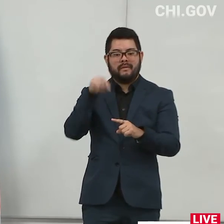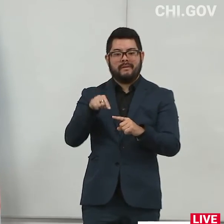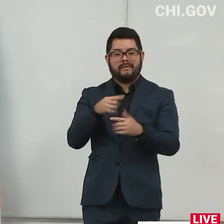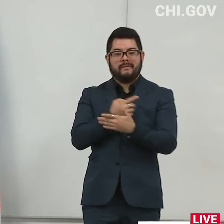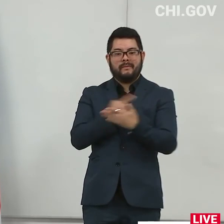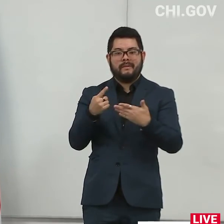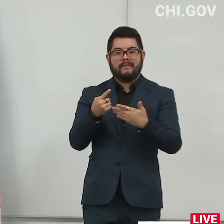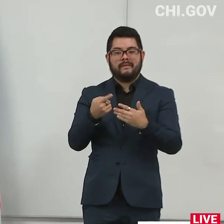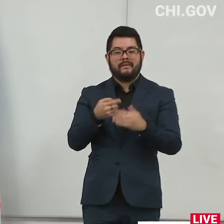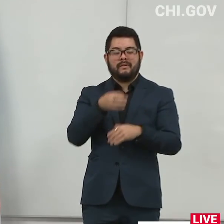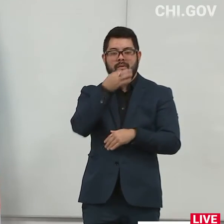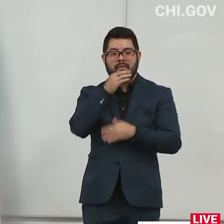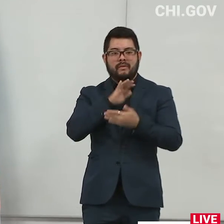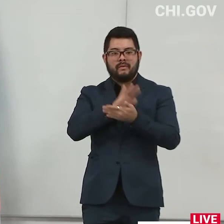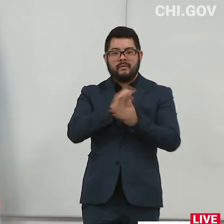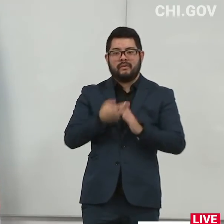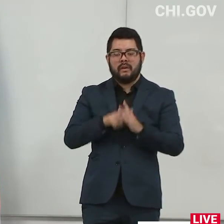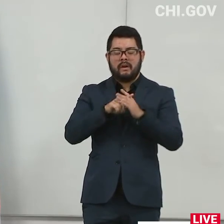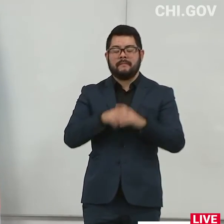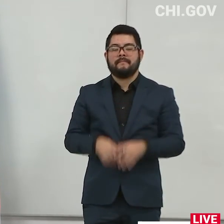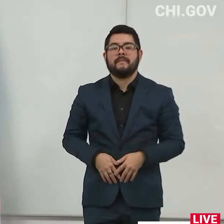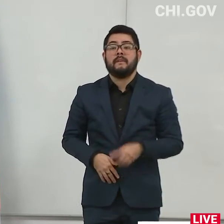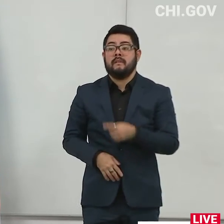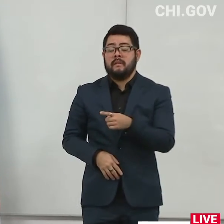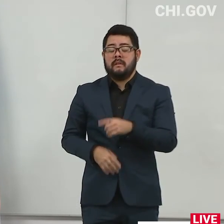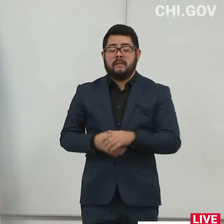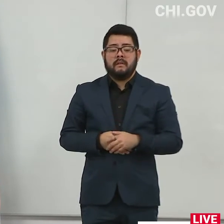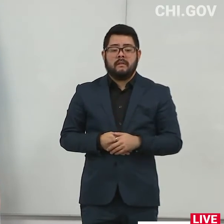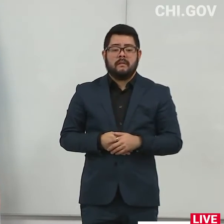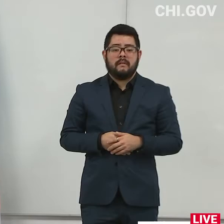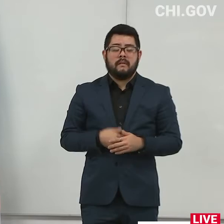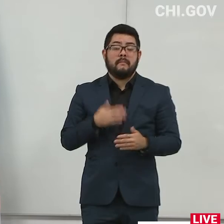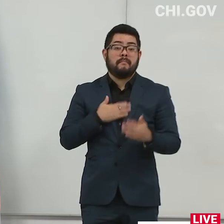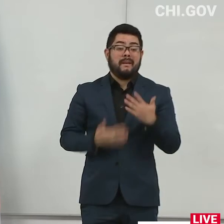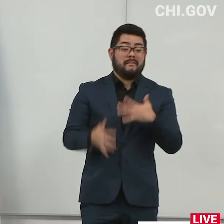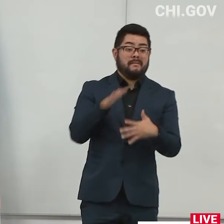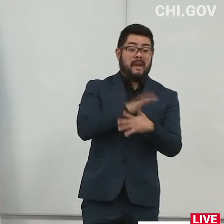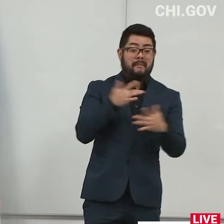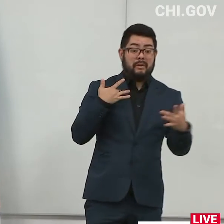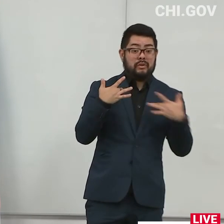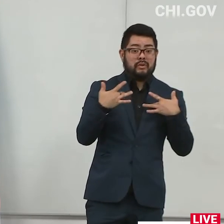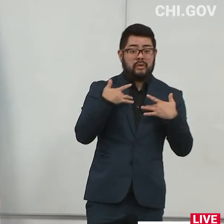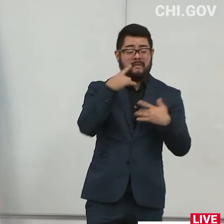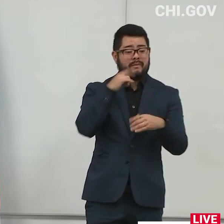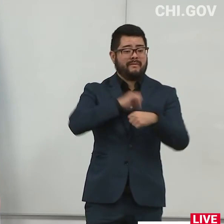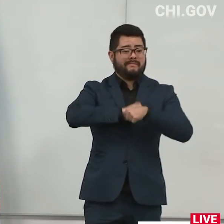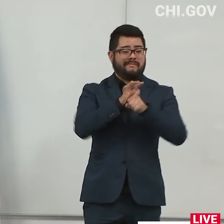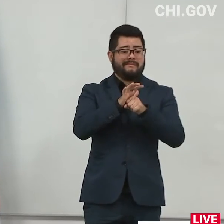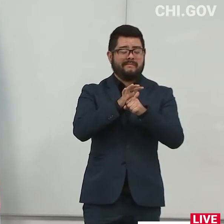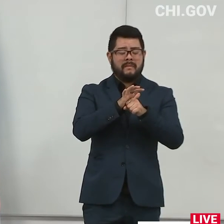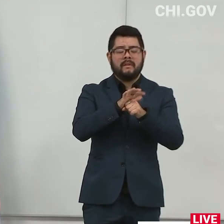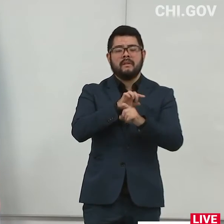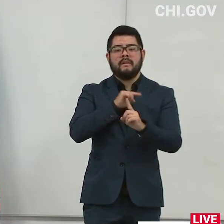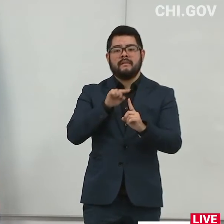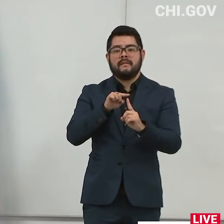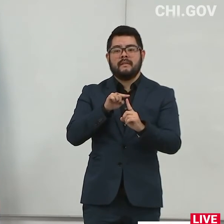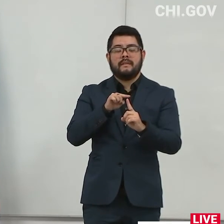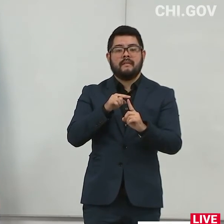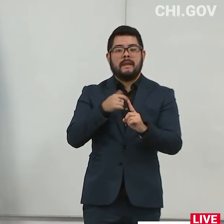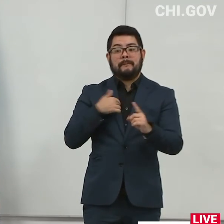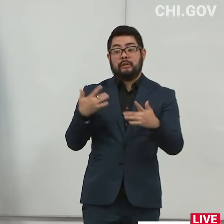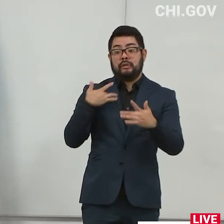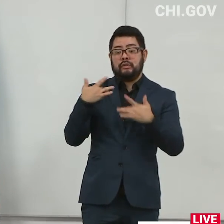Is it protests? Is it shooting? My biggest concern relates to COVID-19, and that concern is that people will